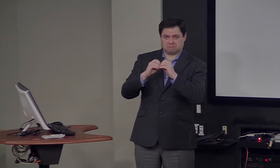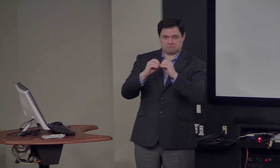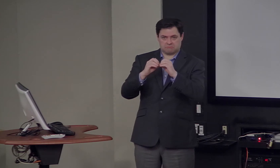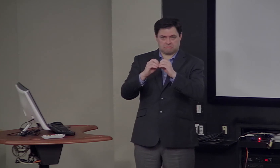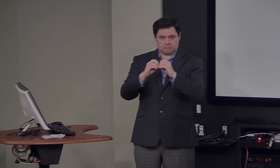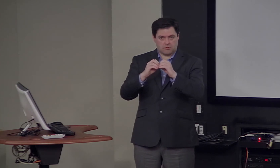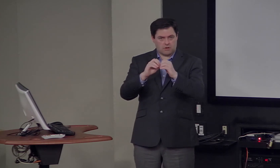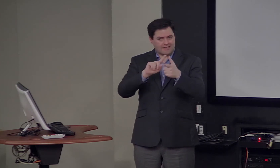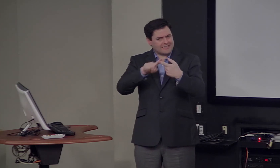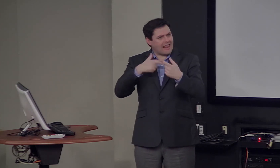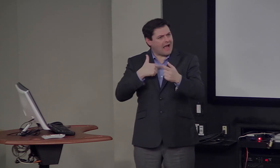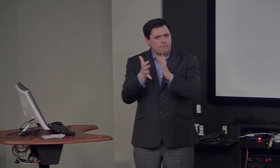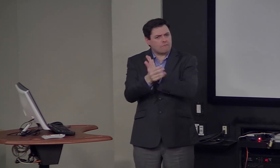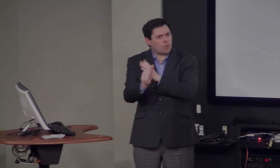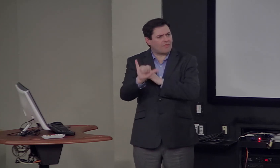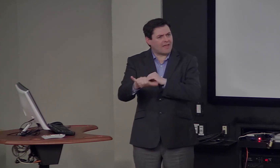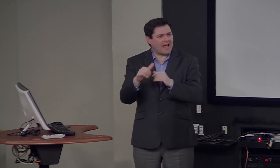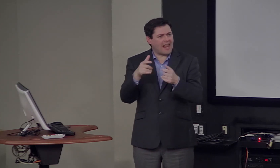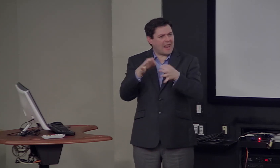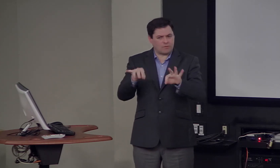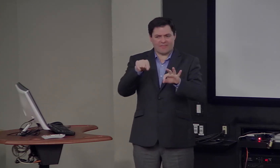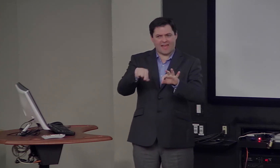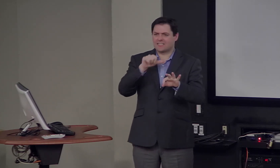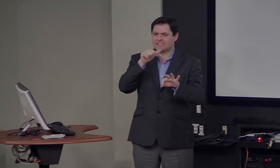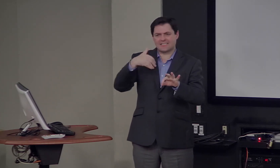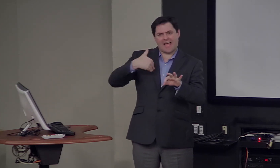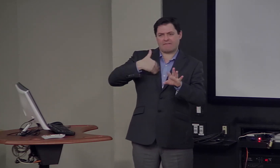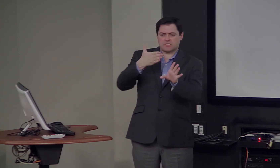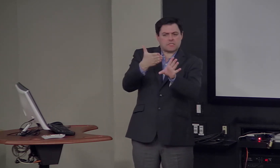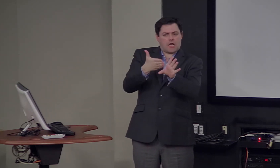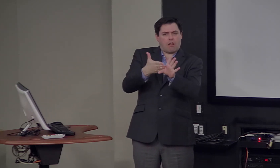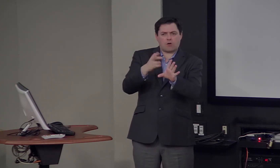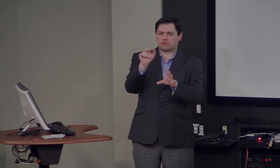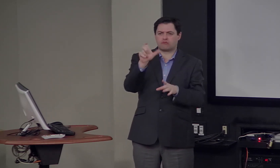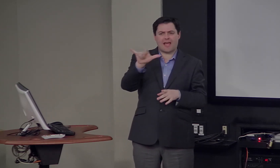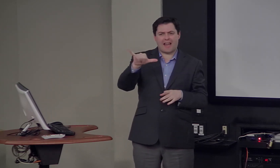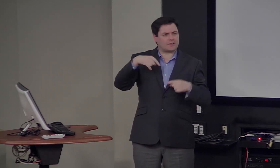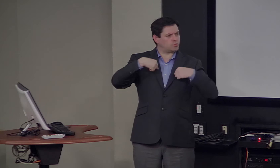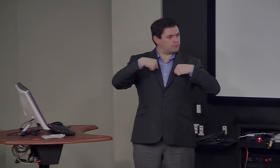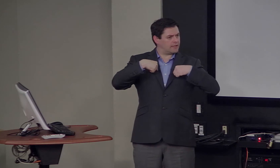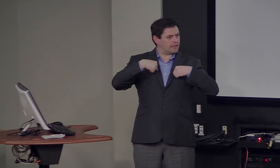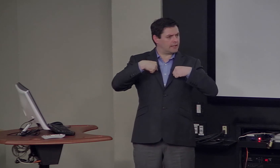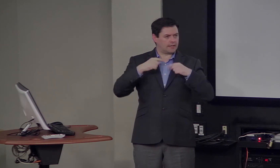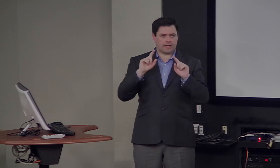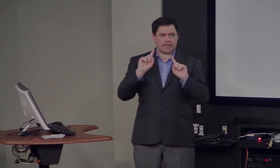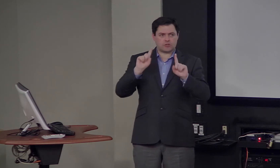letter in the alphabet is equated with that letter. So